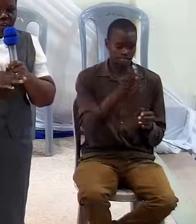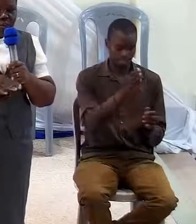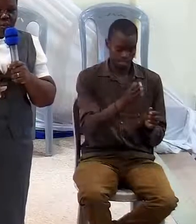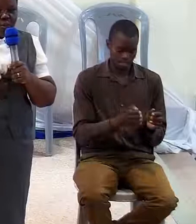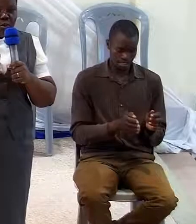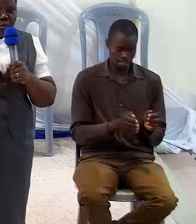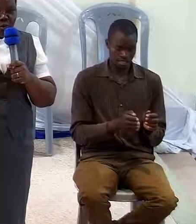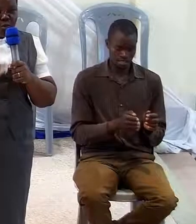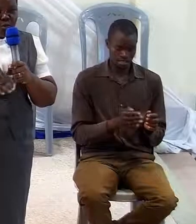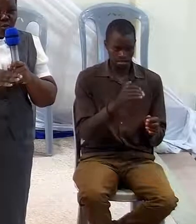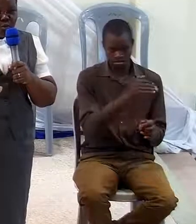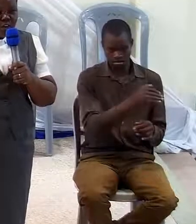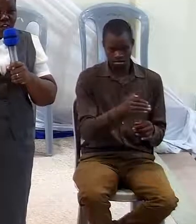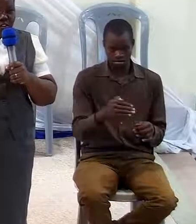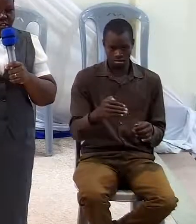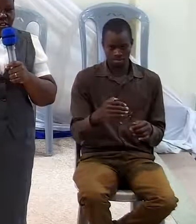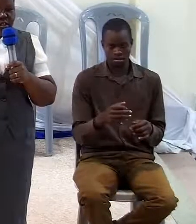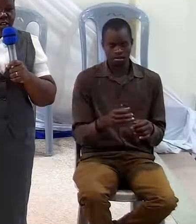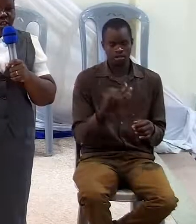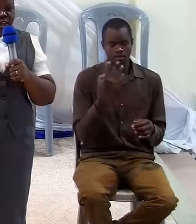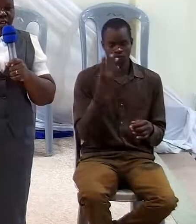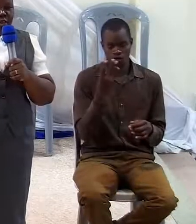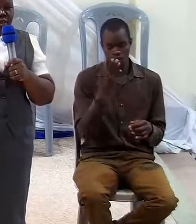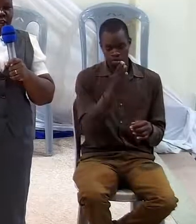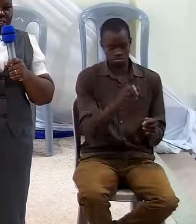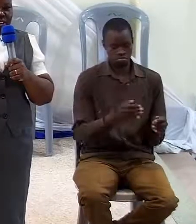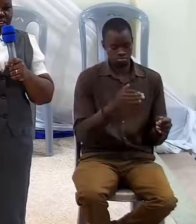quarters. You cut it into